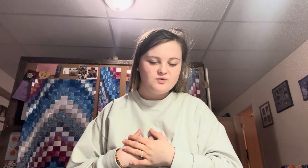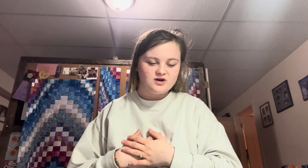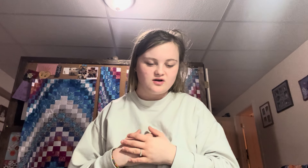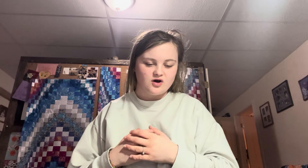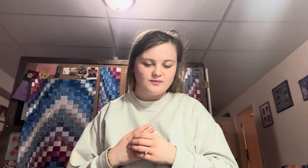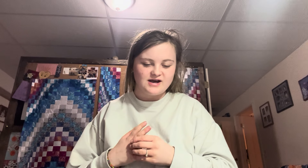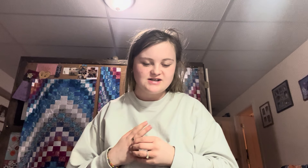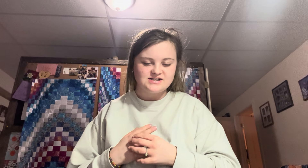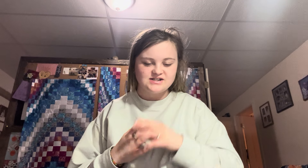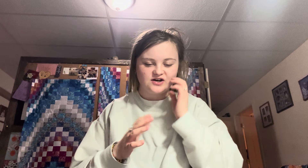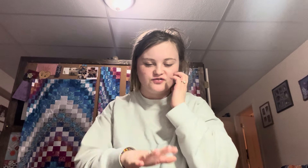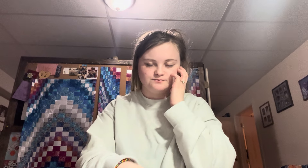on all my stuff?